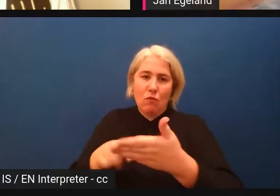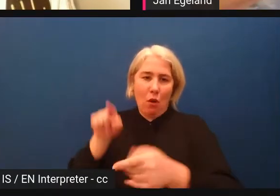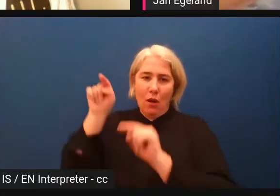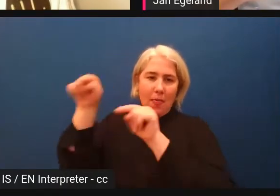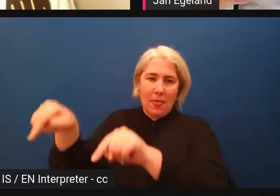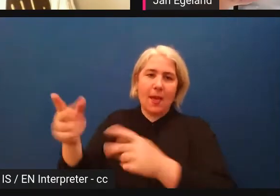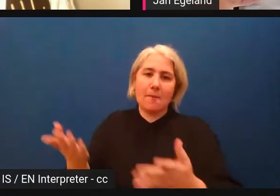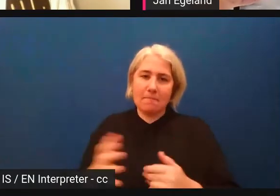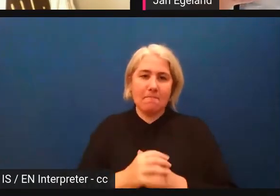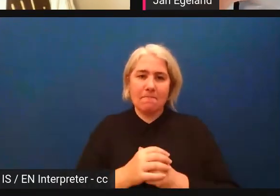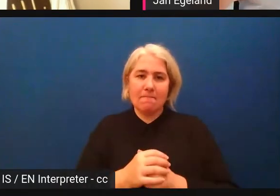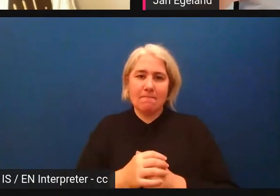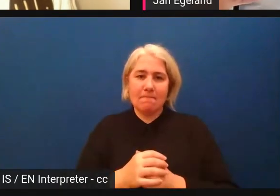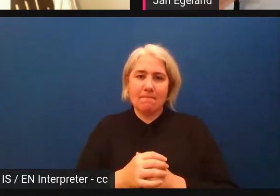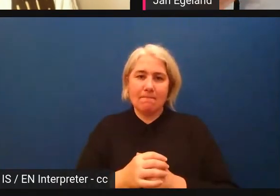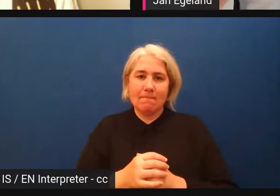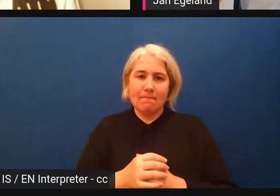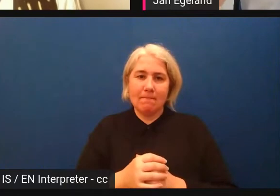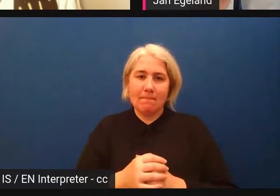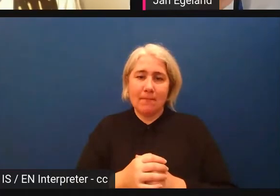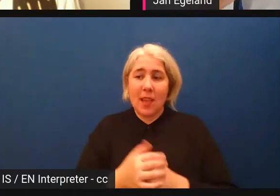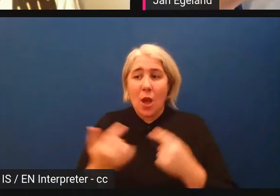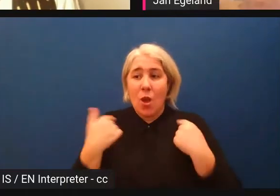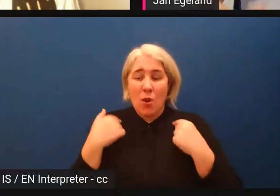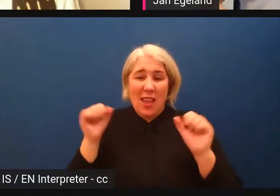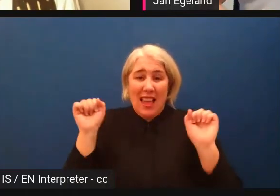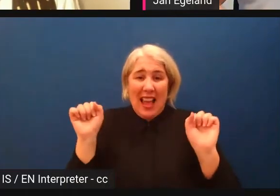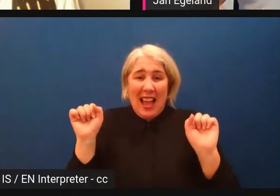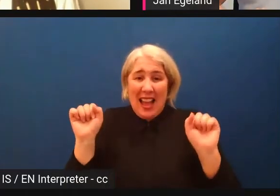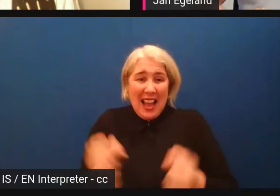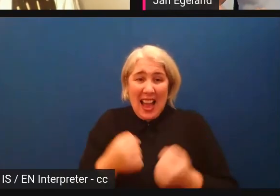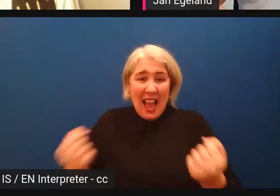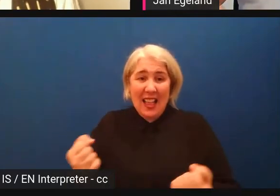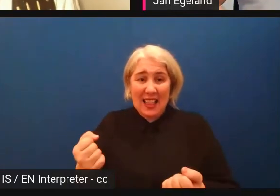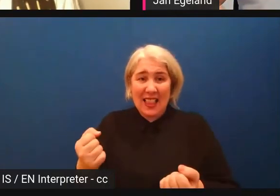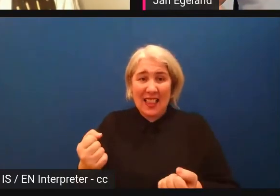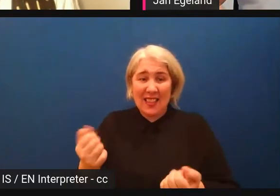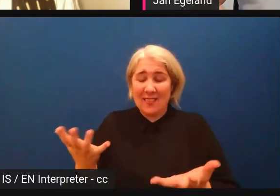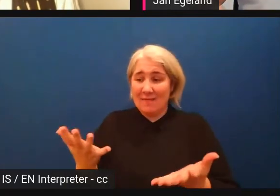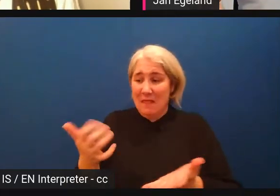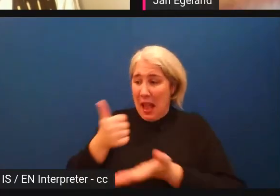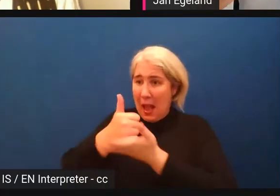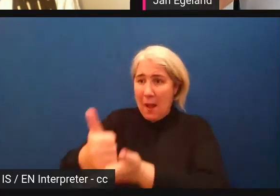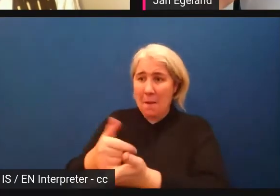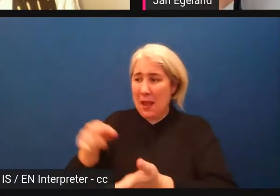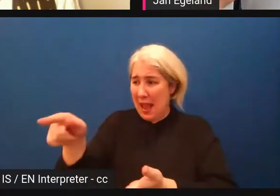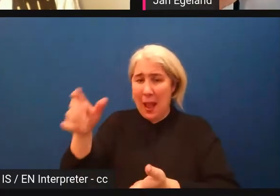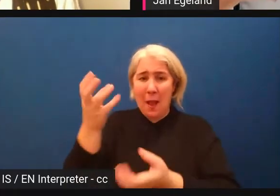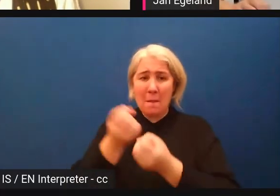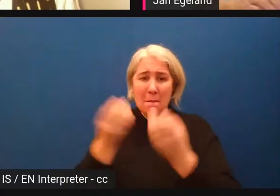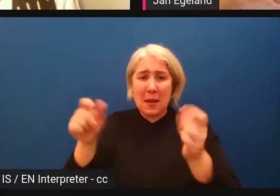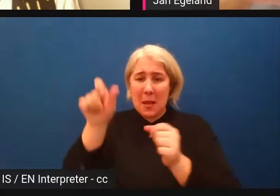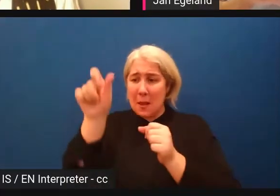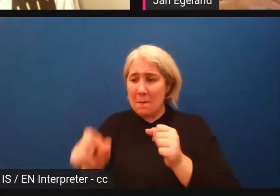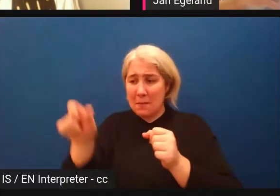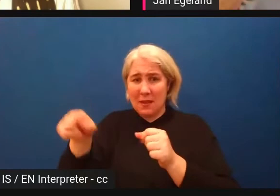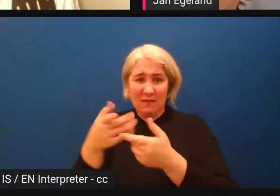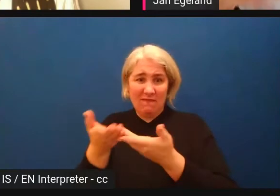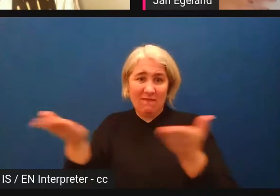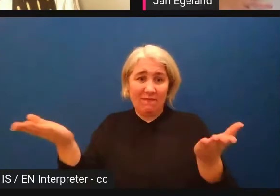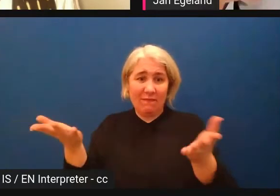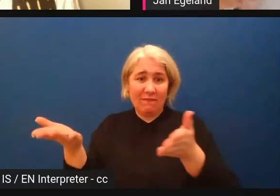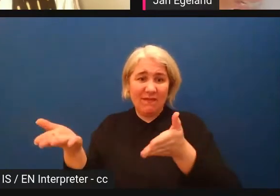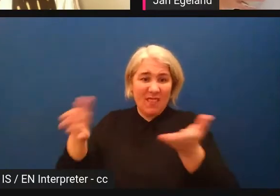We cannot do anything for the people who are dying on our watch. And I think in this case, there